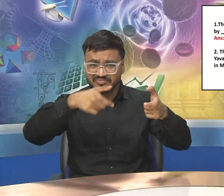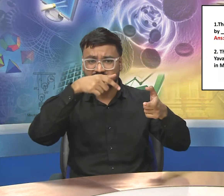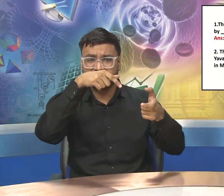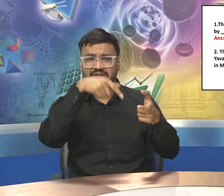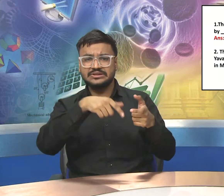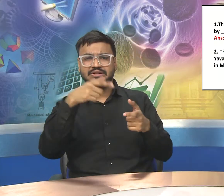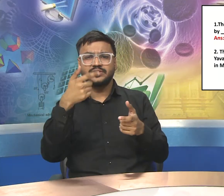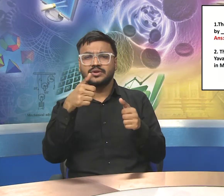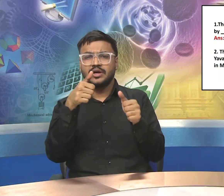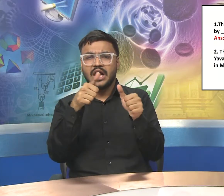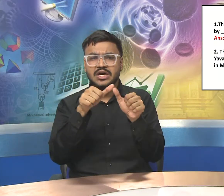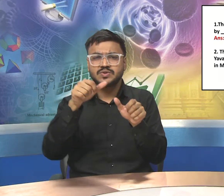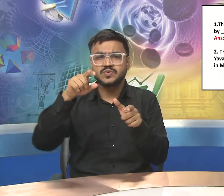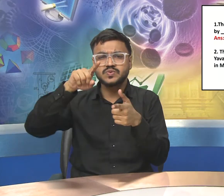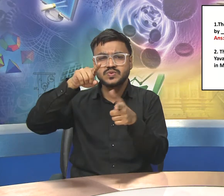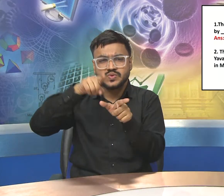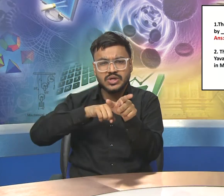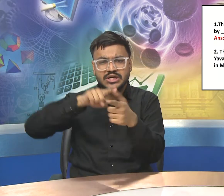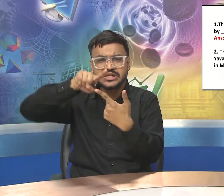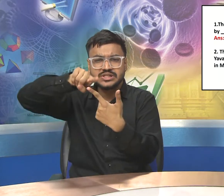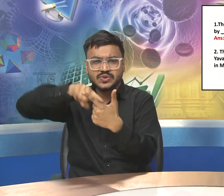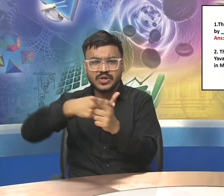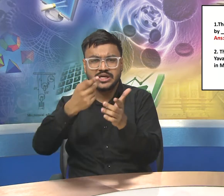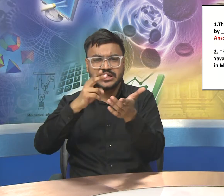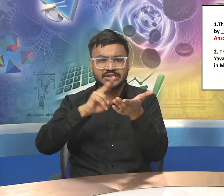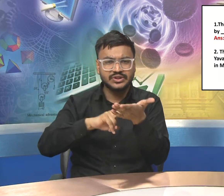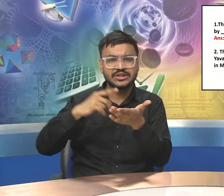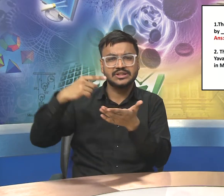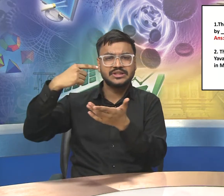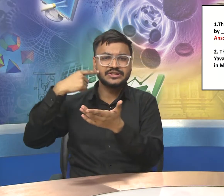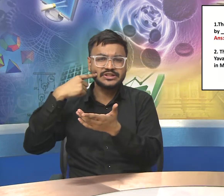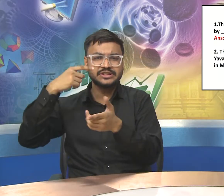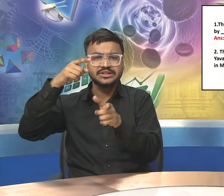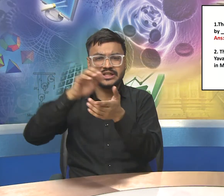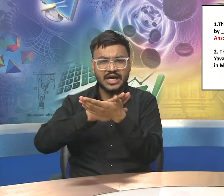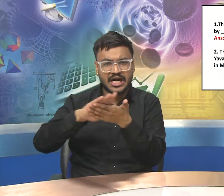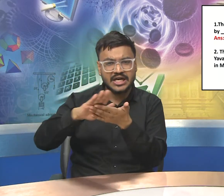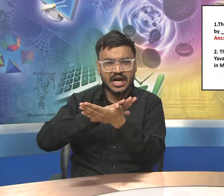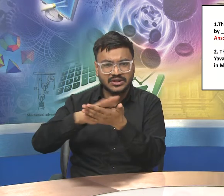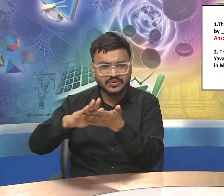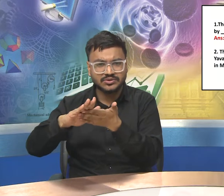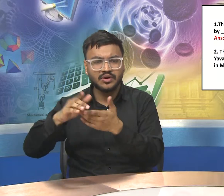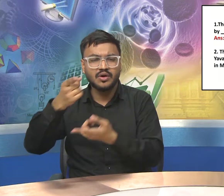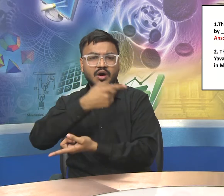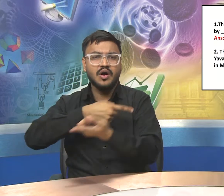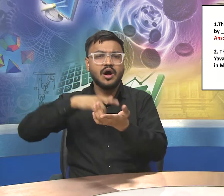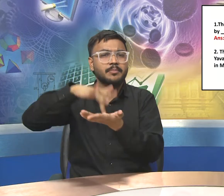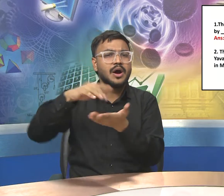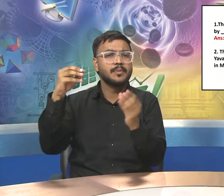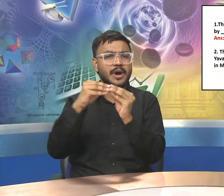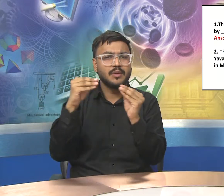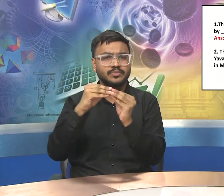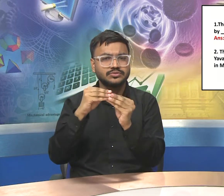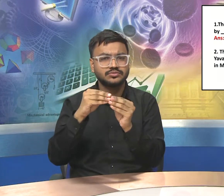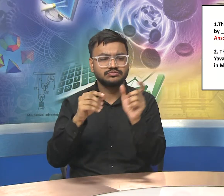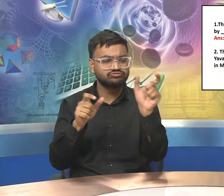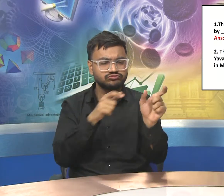The ISL cell was started in dash at the Ali Yavar Jung National Institute of Hearing